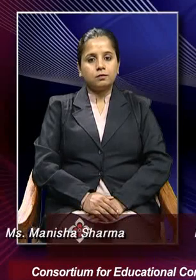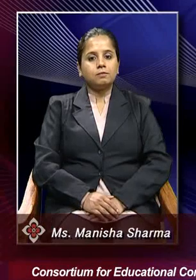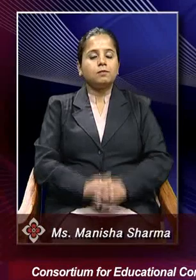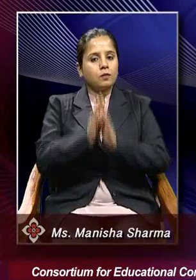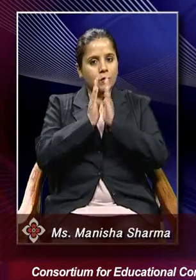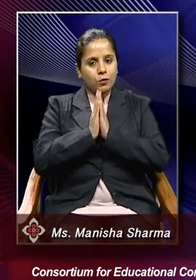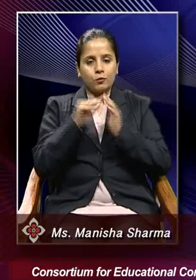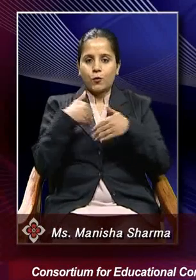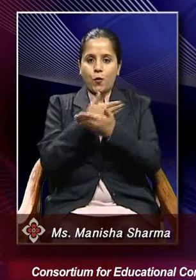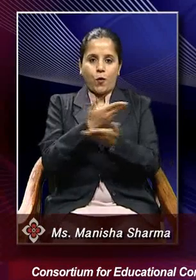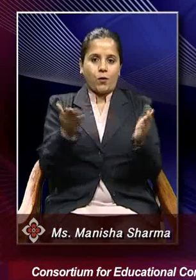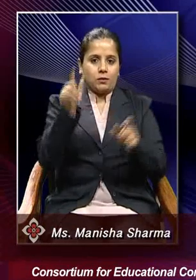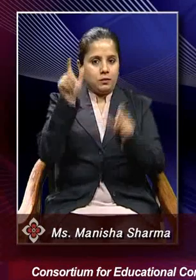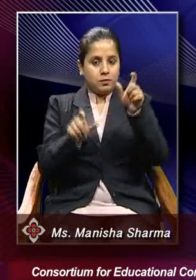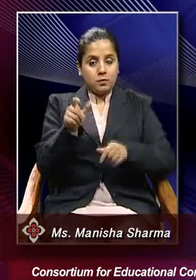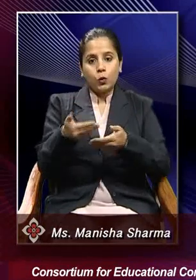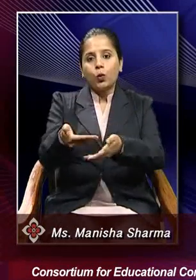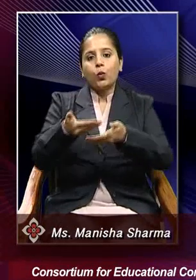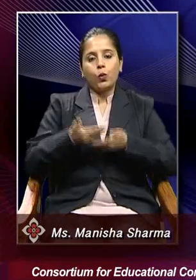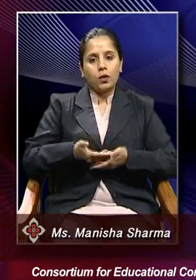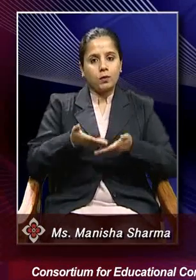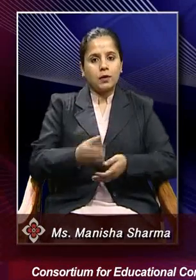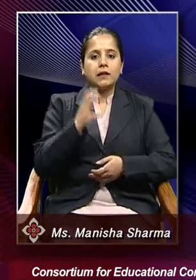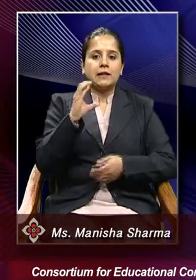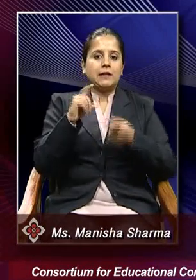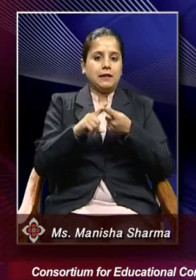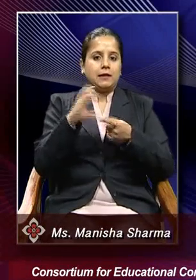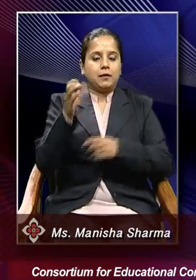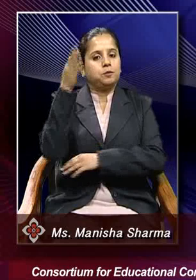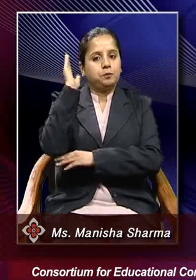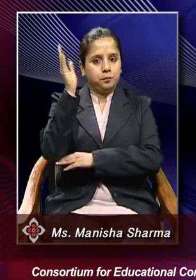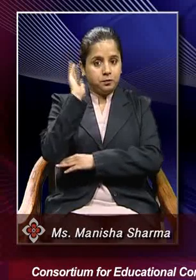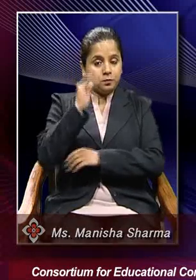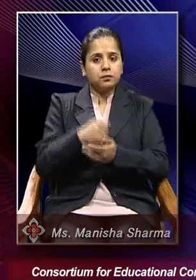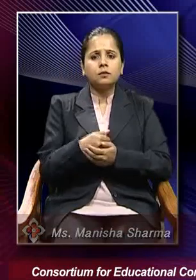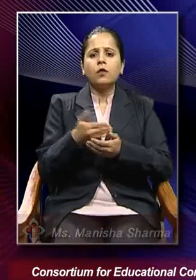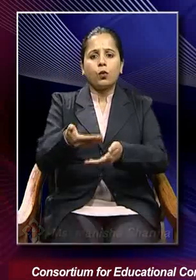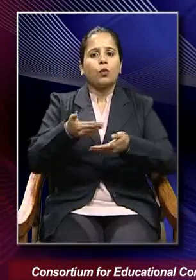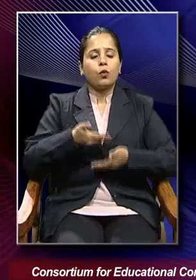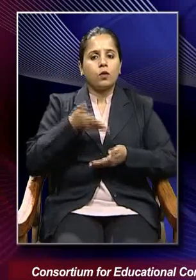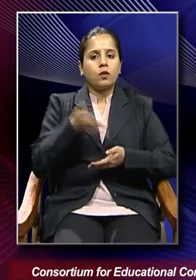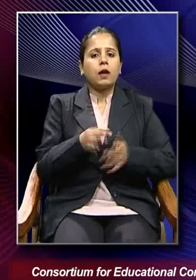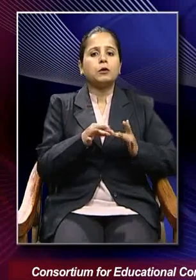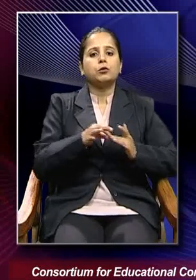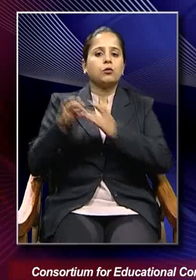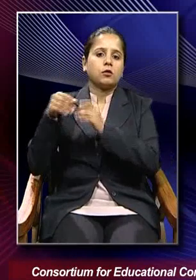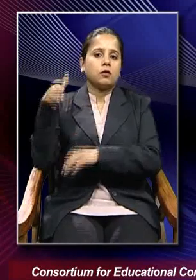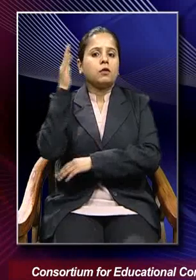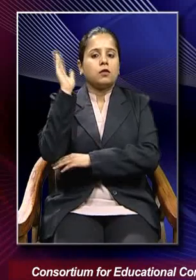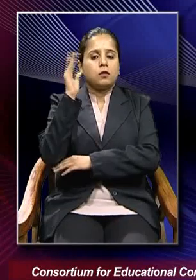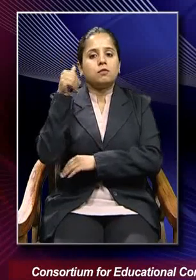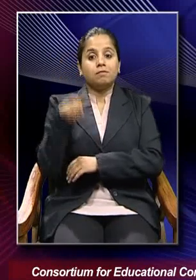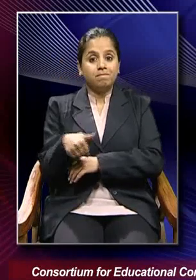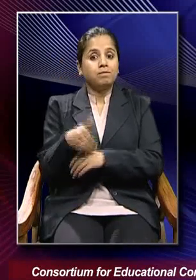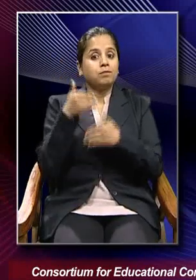Greetings to all. Welcome to CEC lecture. Welcome to the special lecture